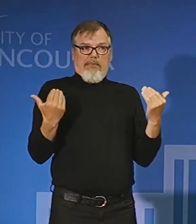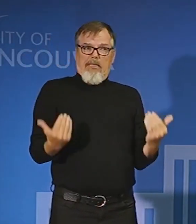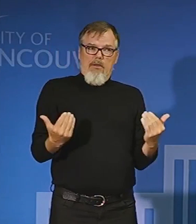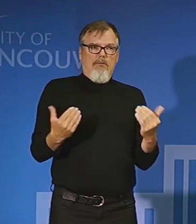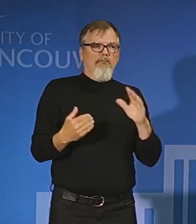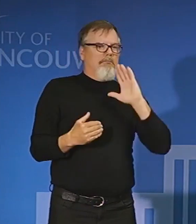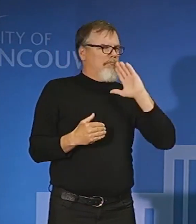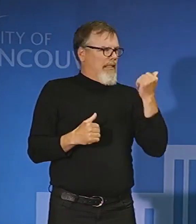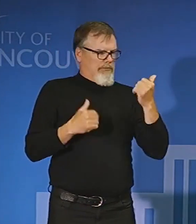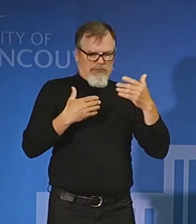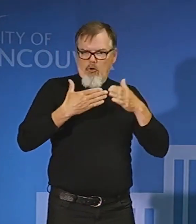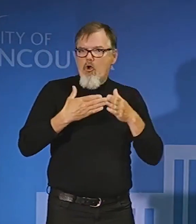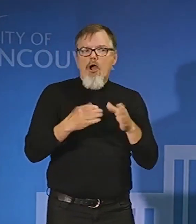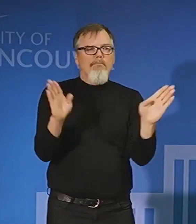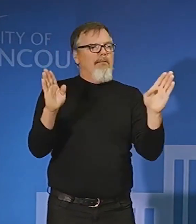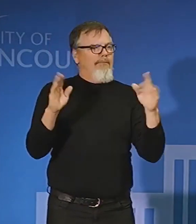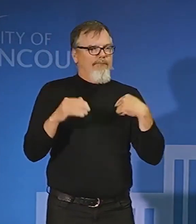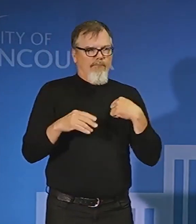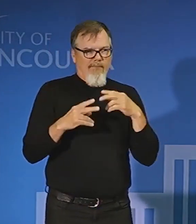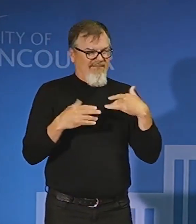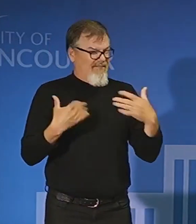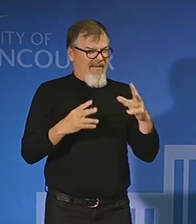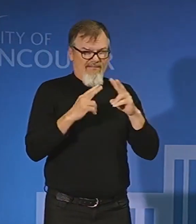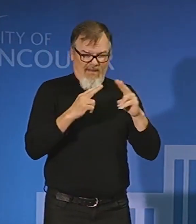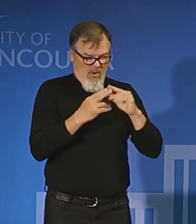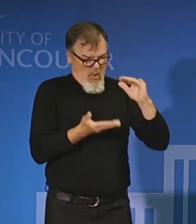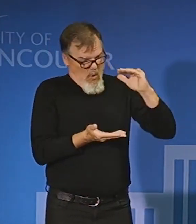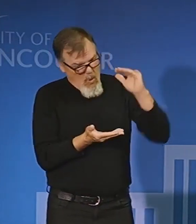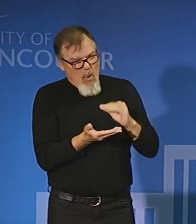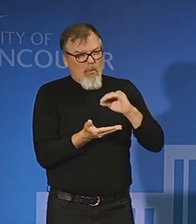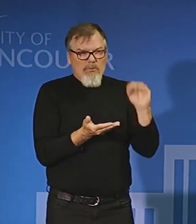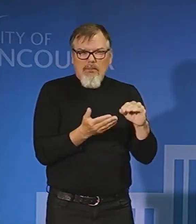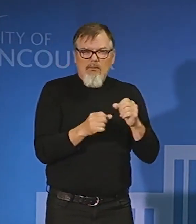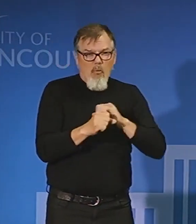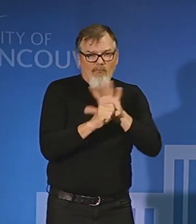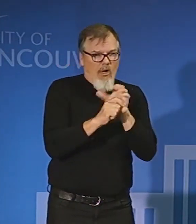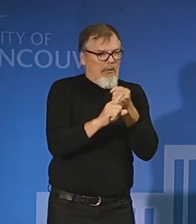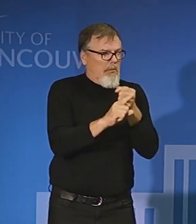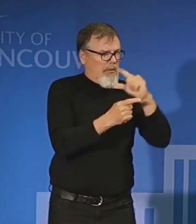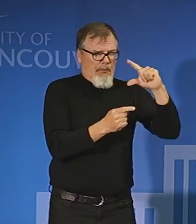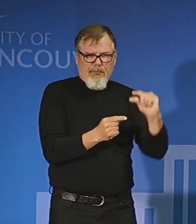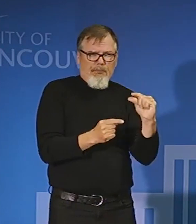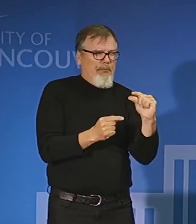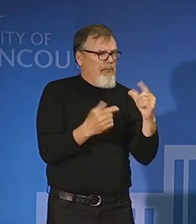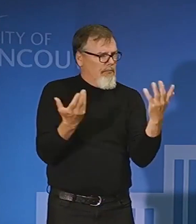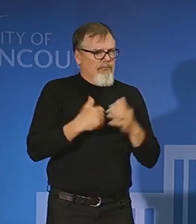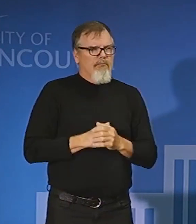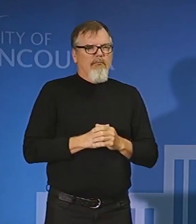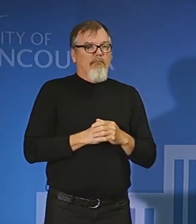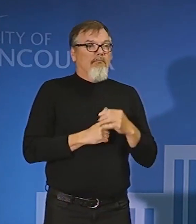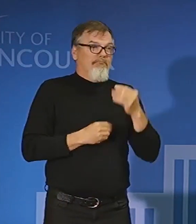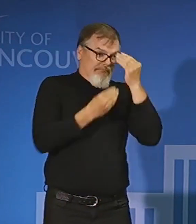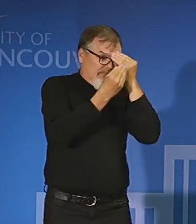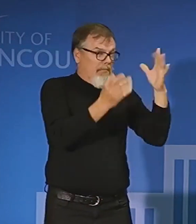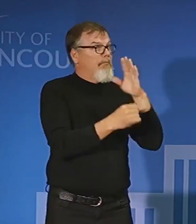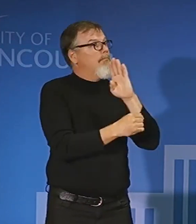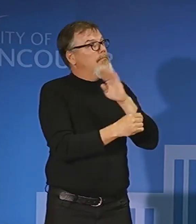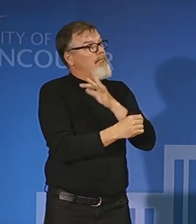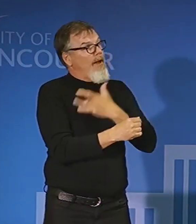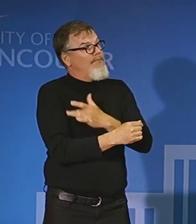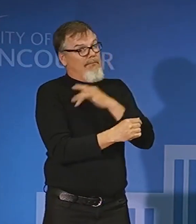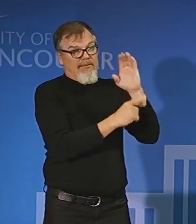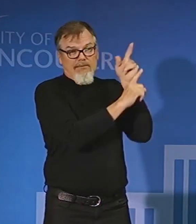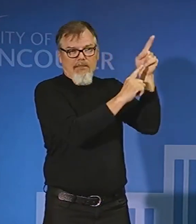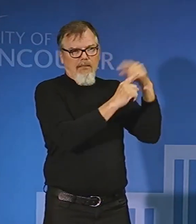our levels are so low. And the province has a very, very sensible plan for reopening. We're now in phase 2.